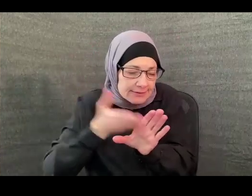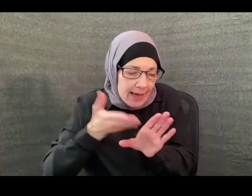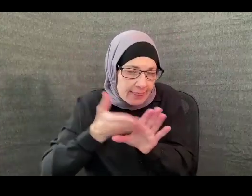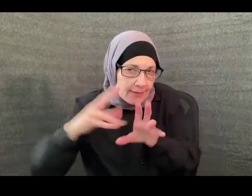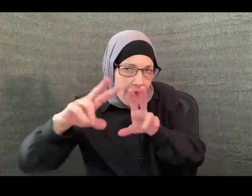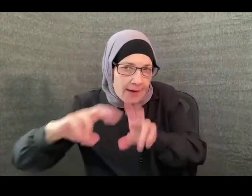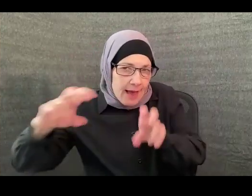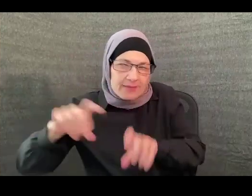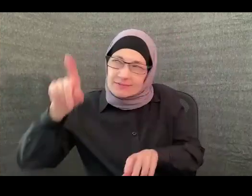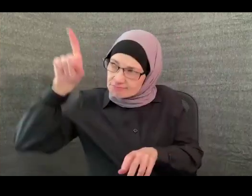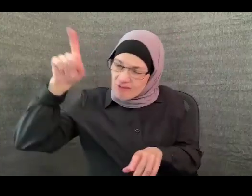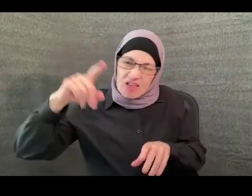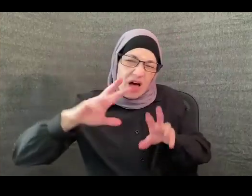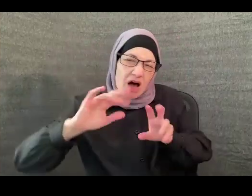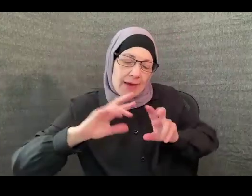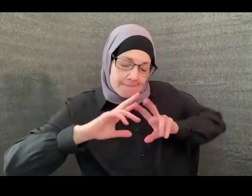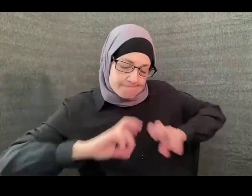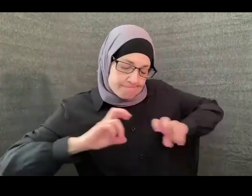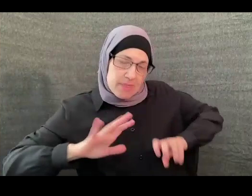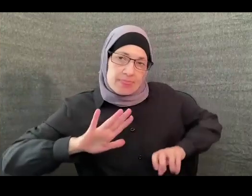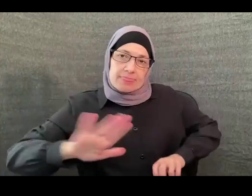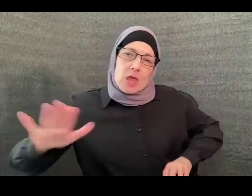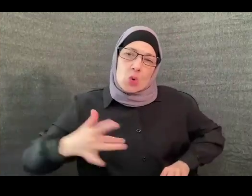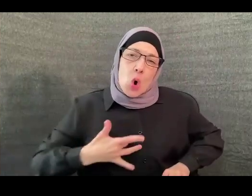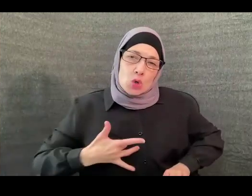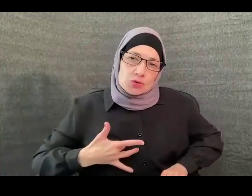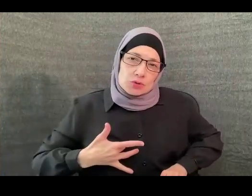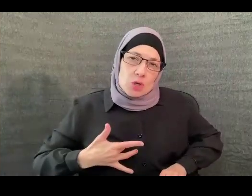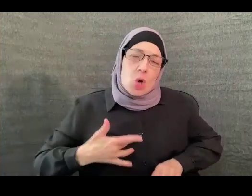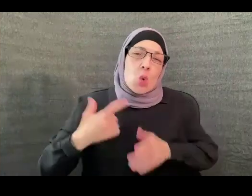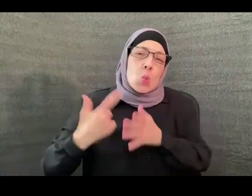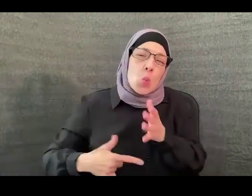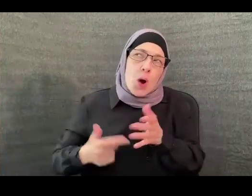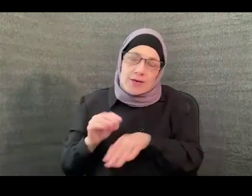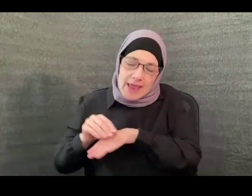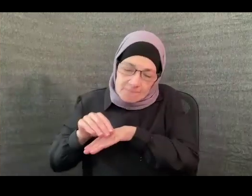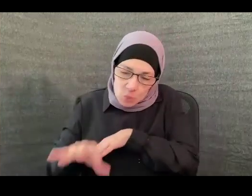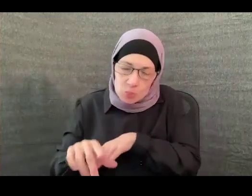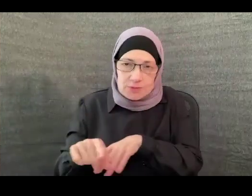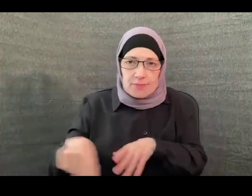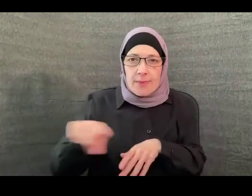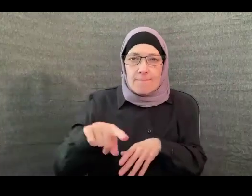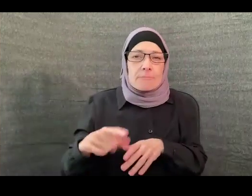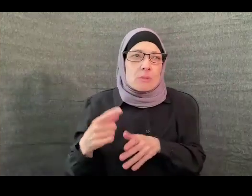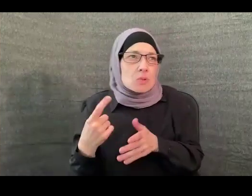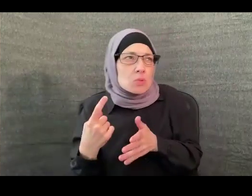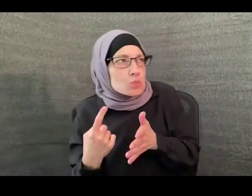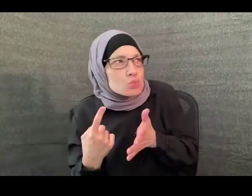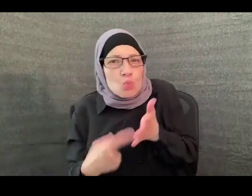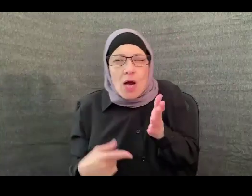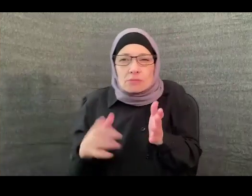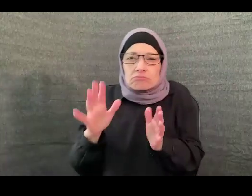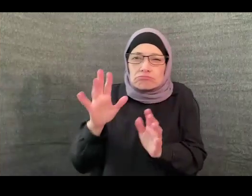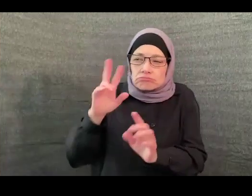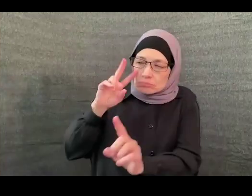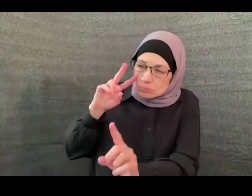their heart, what influences them, what is the perception, and what